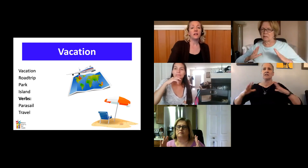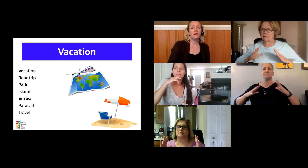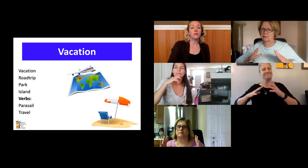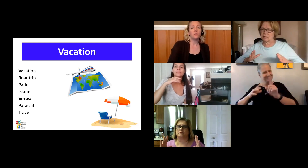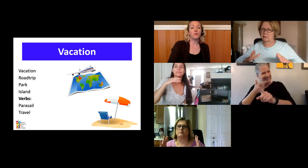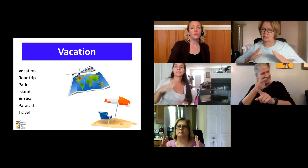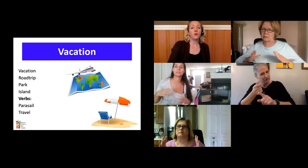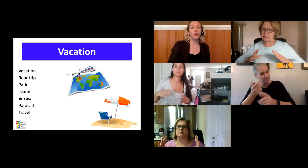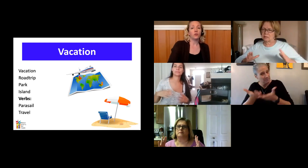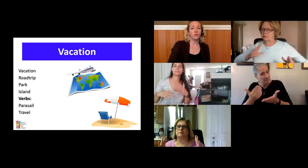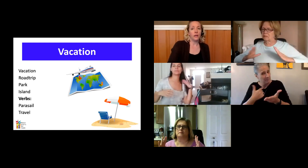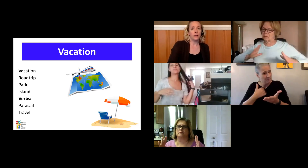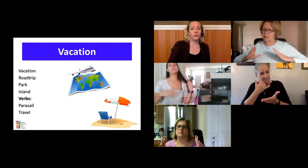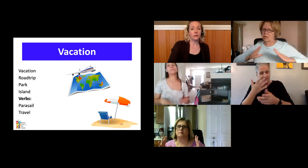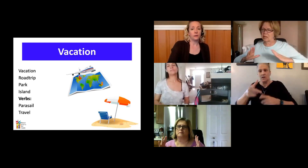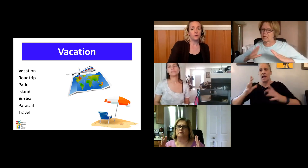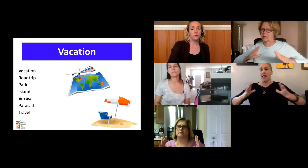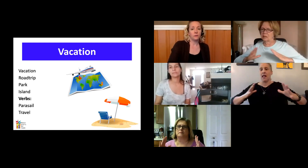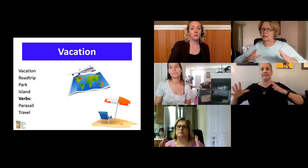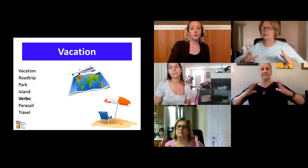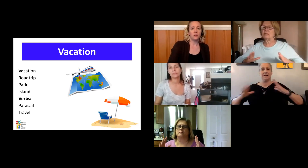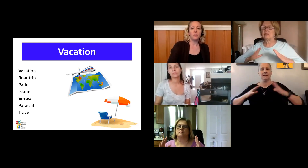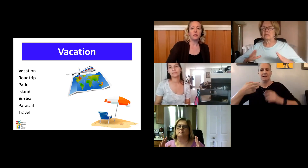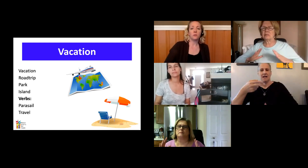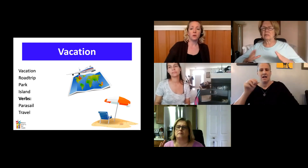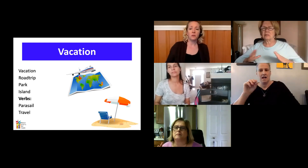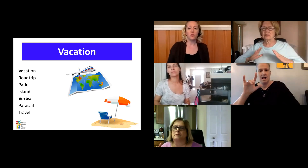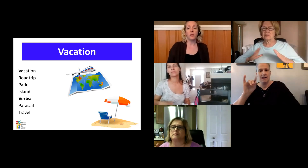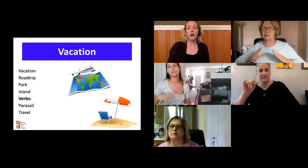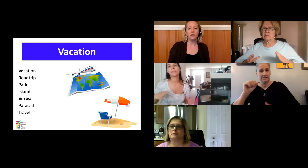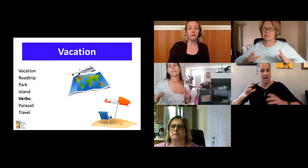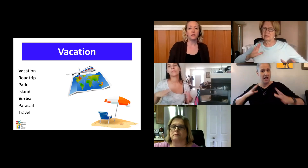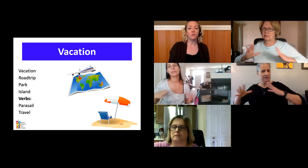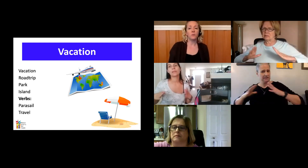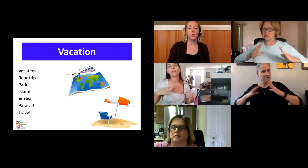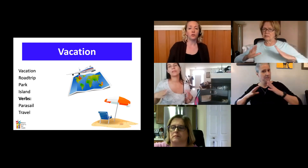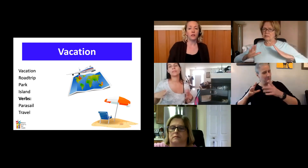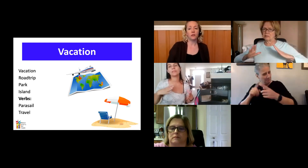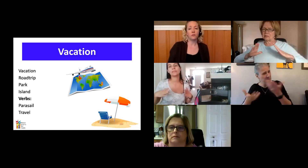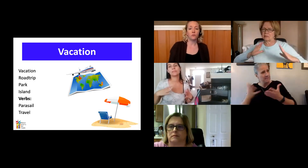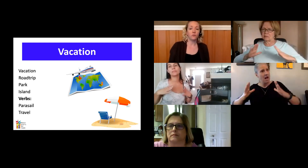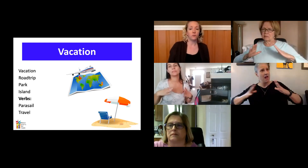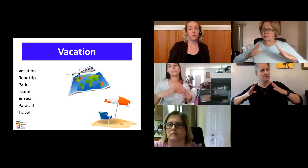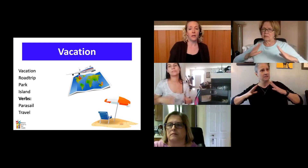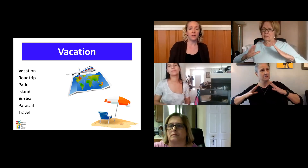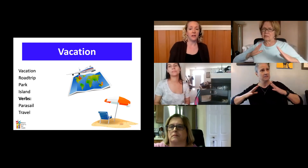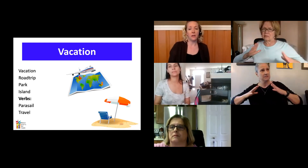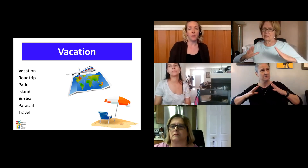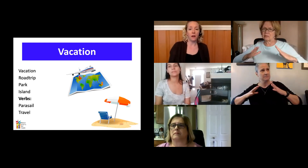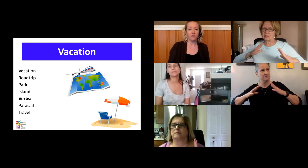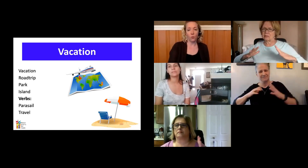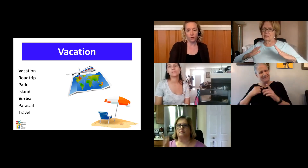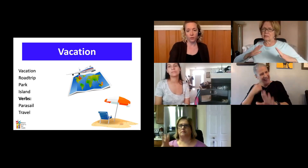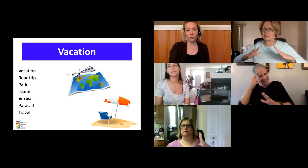movement alternates. Interesting. Maybe and sometimes they don't, but holidays, the movement alternates from hand to hand, back and forth.